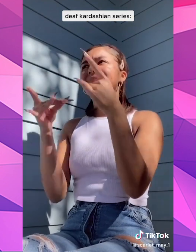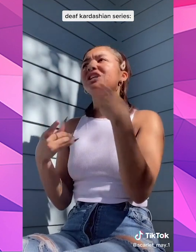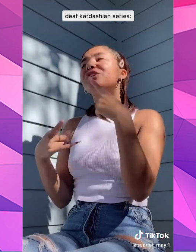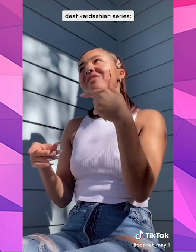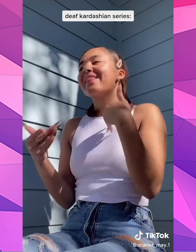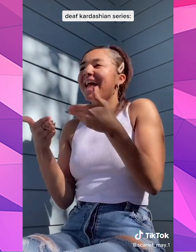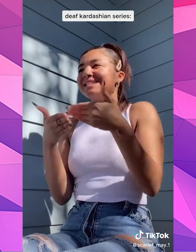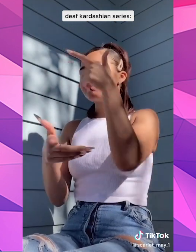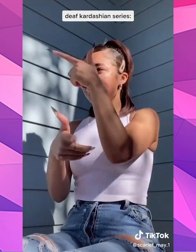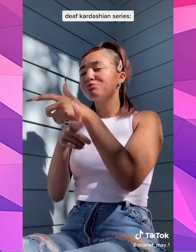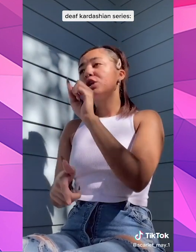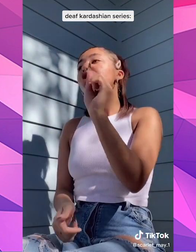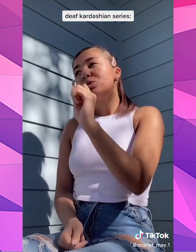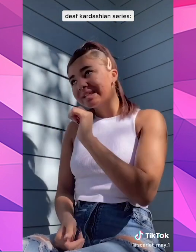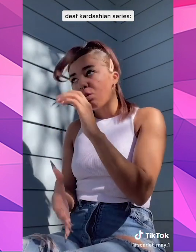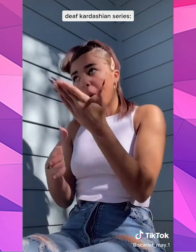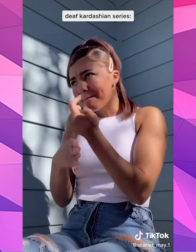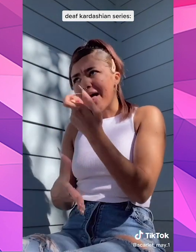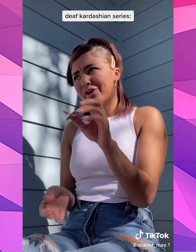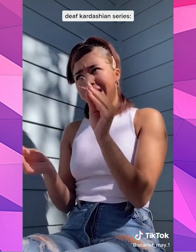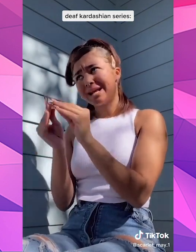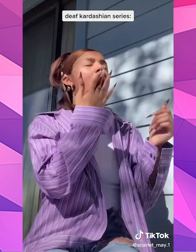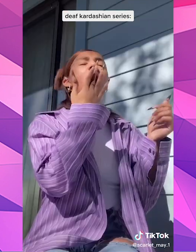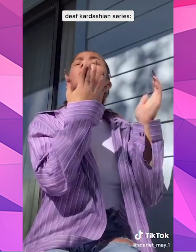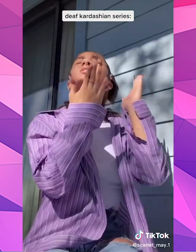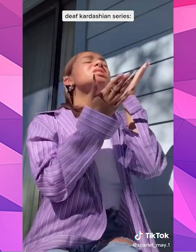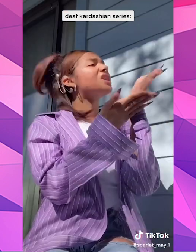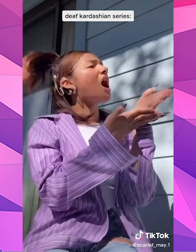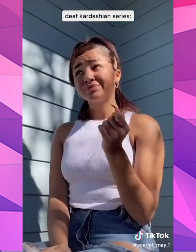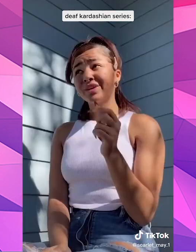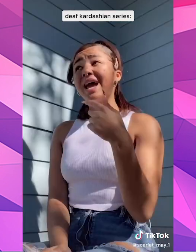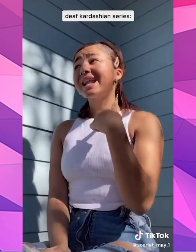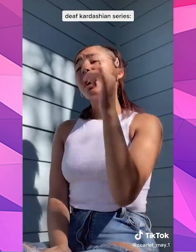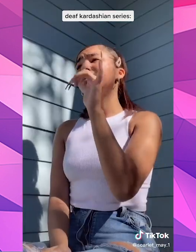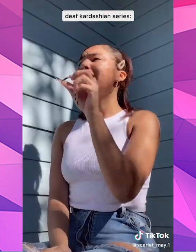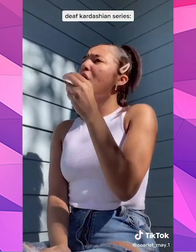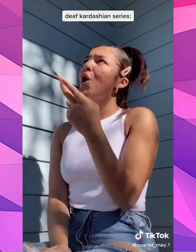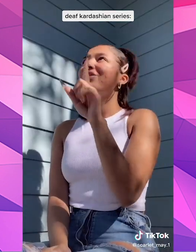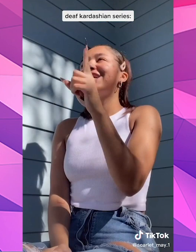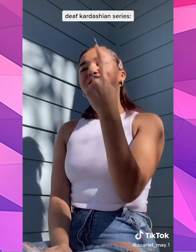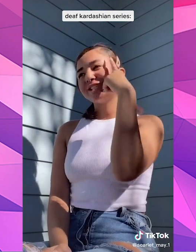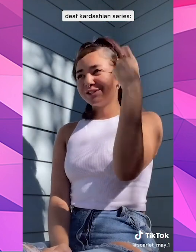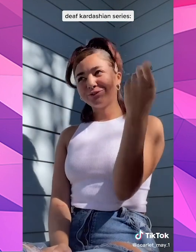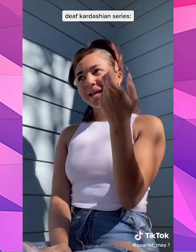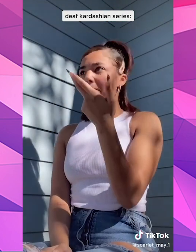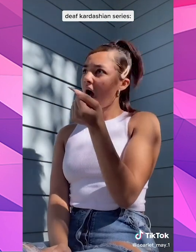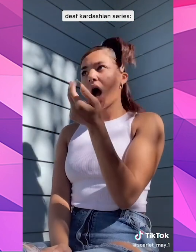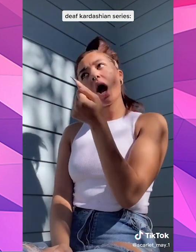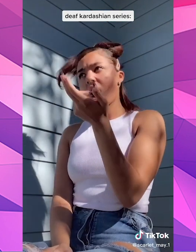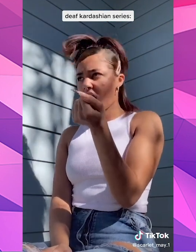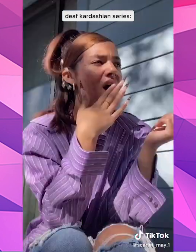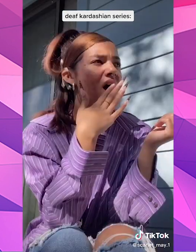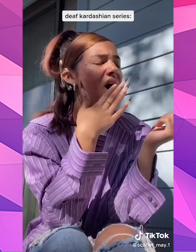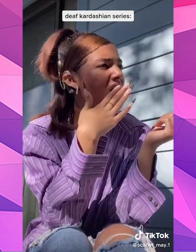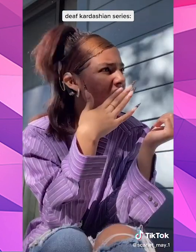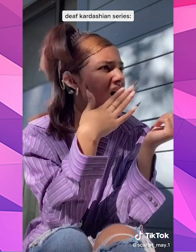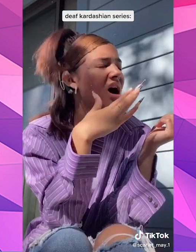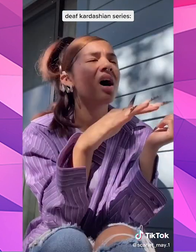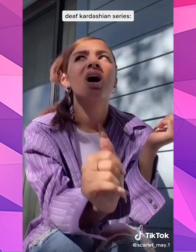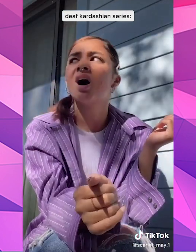around Saying she finally has a baby brother So Saint won't bother her anymore Stop And I was like, oh That's just her dream Ha ha ha